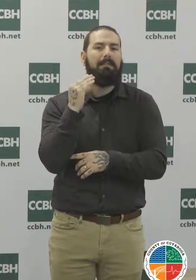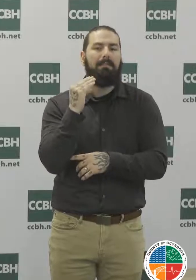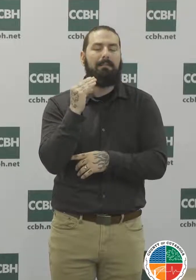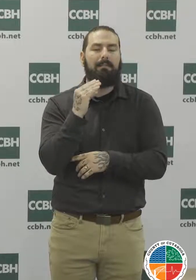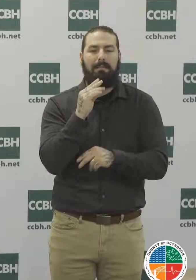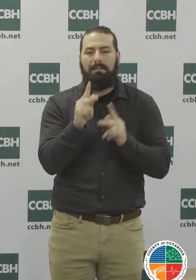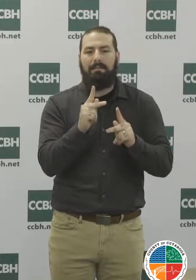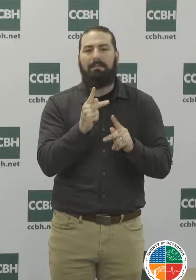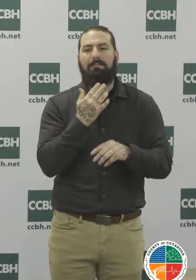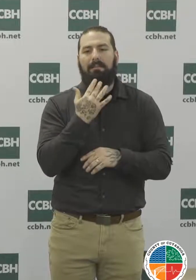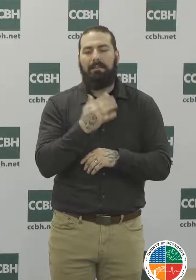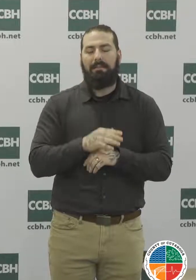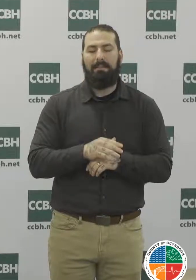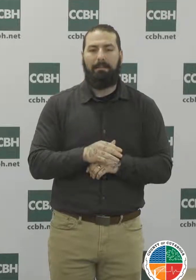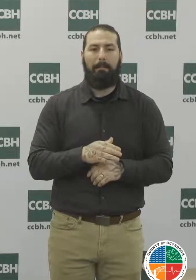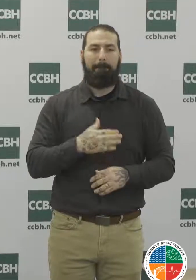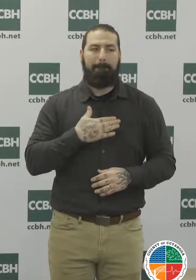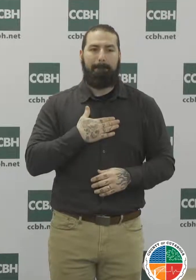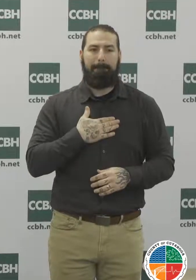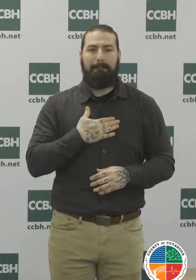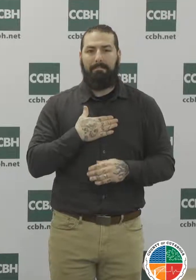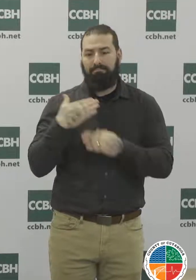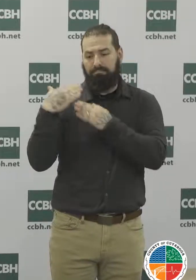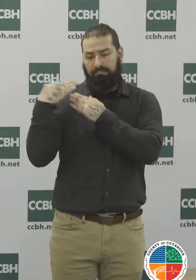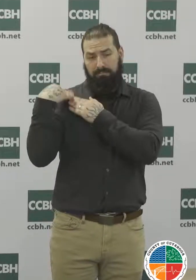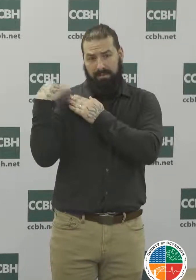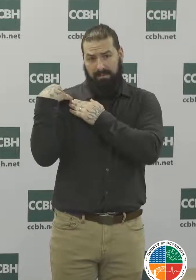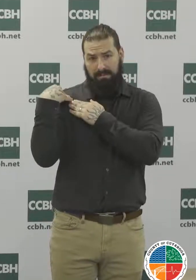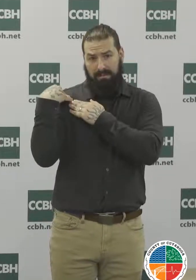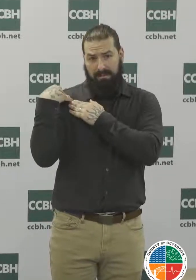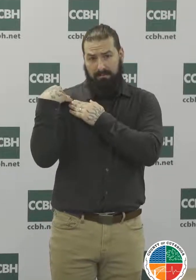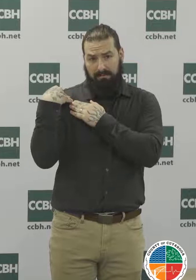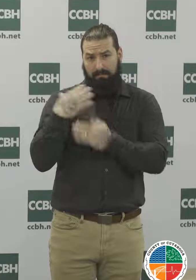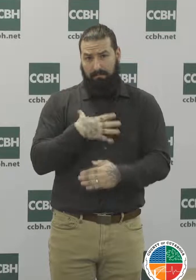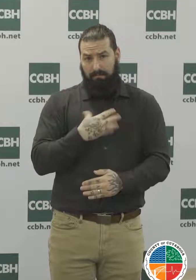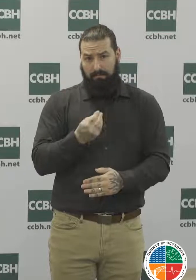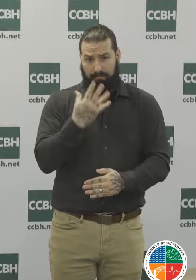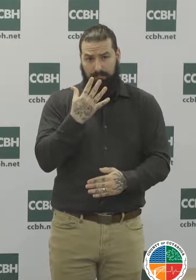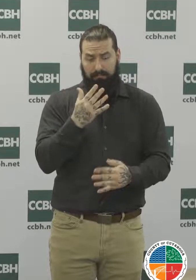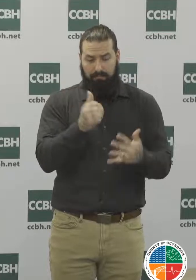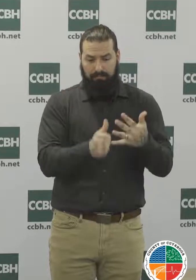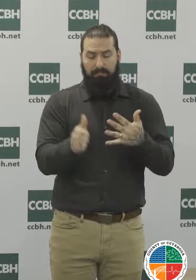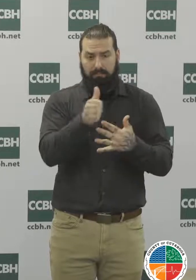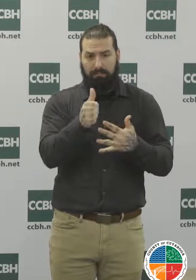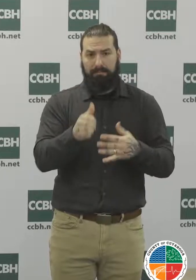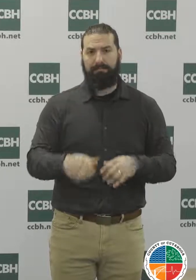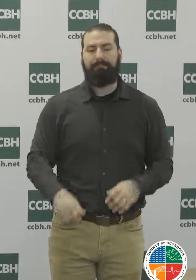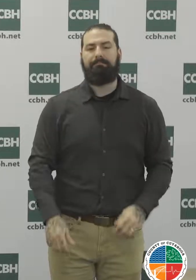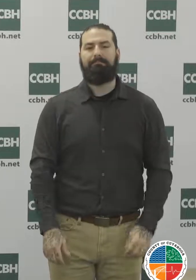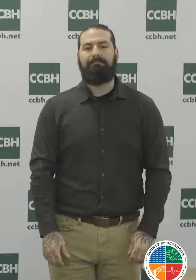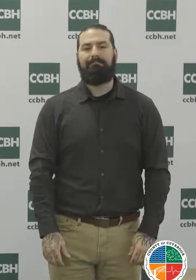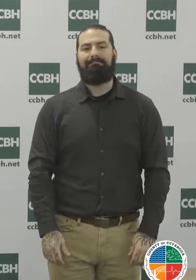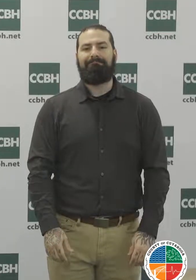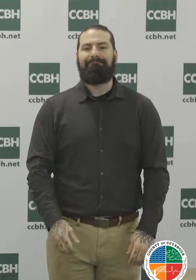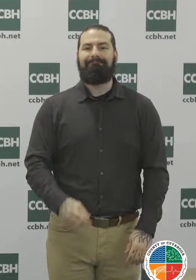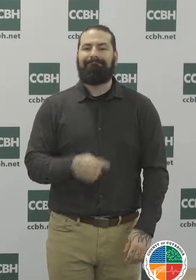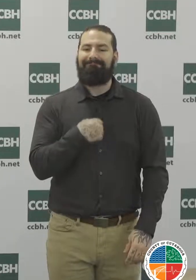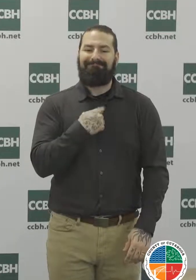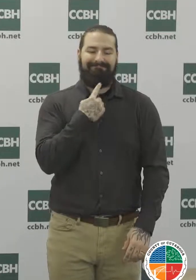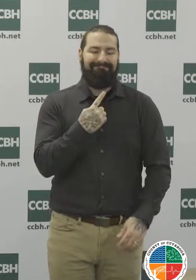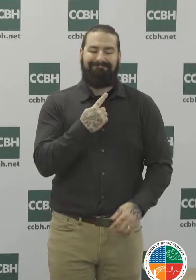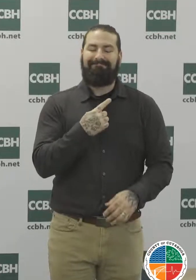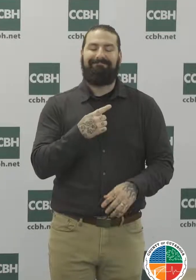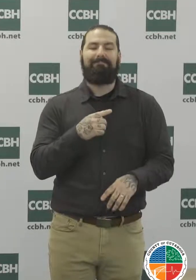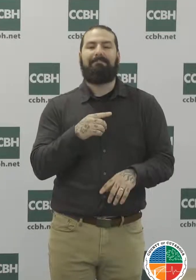color and my role in this as a white woman of privilege. I regret that I cannot name